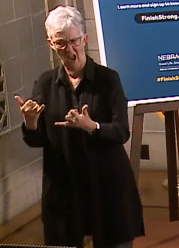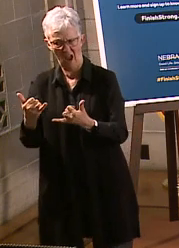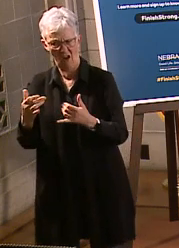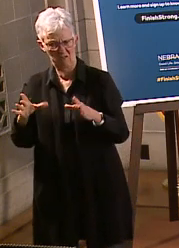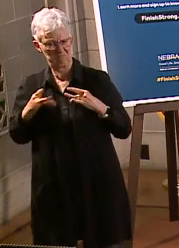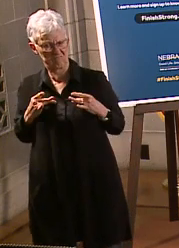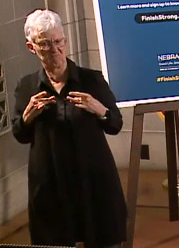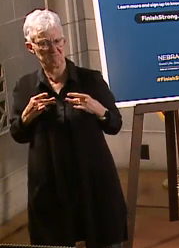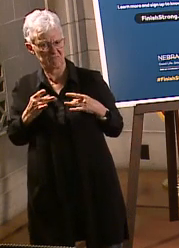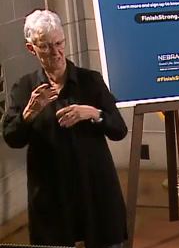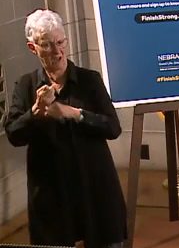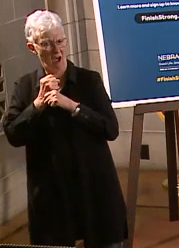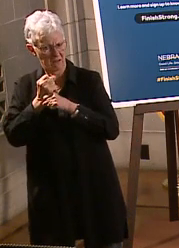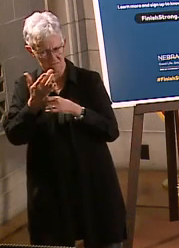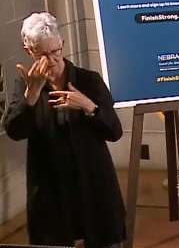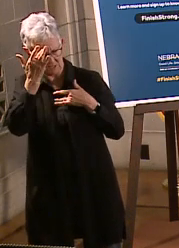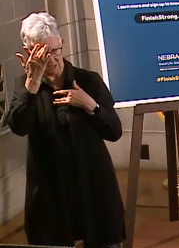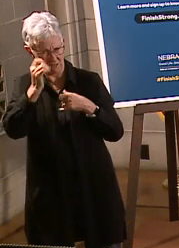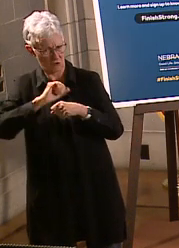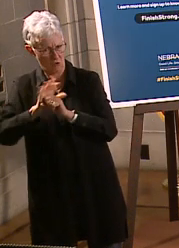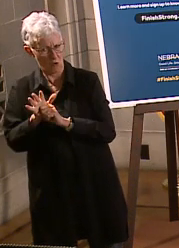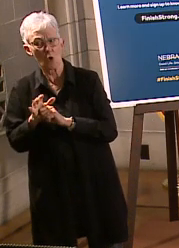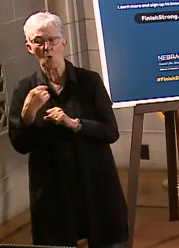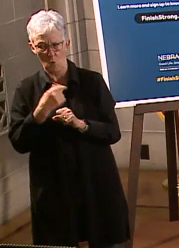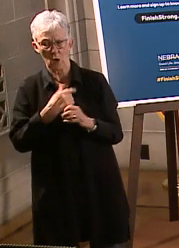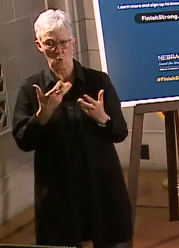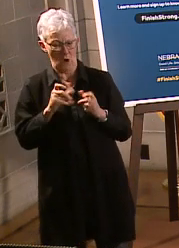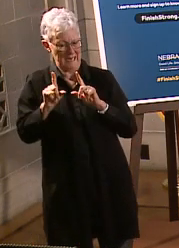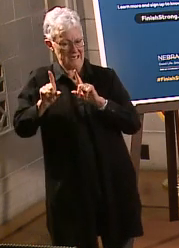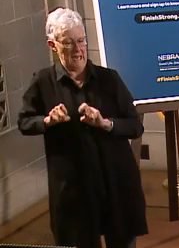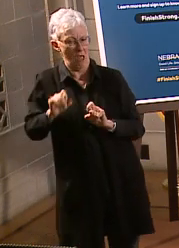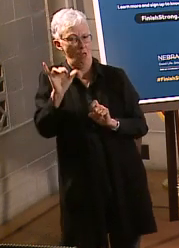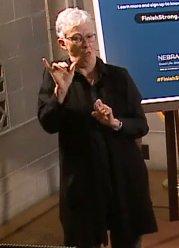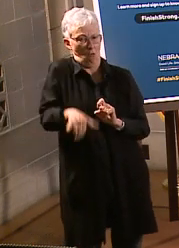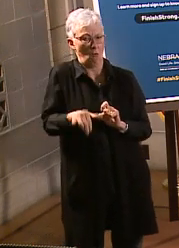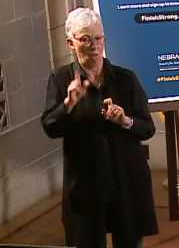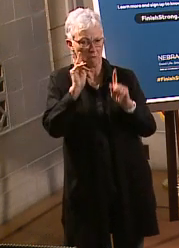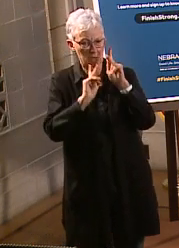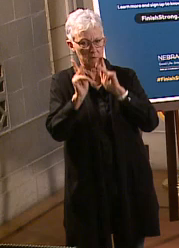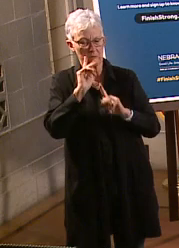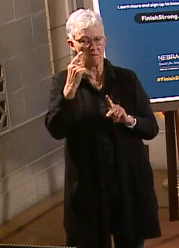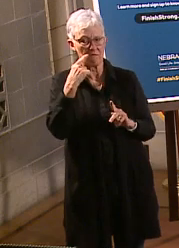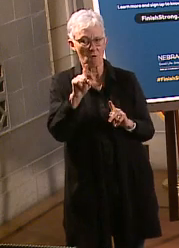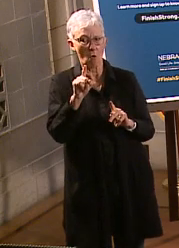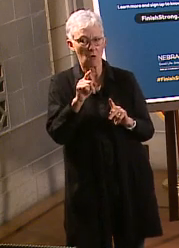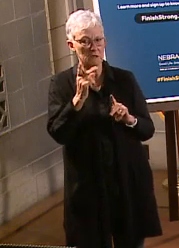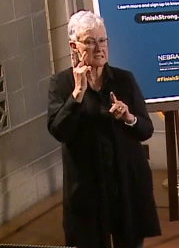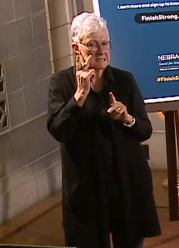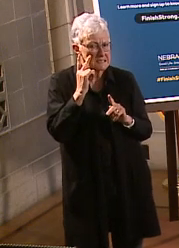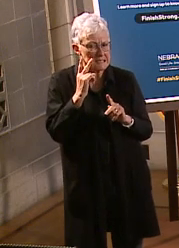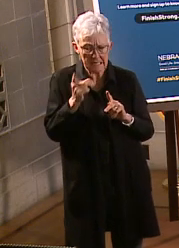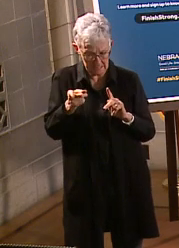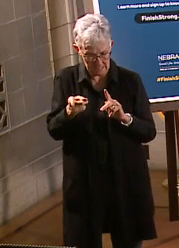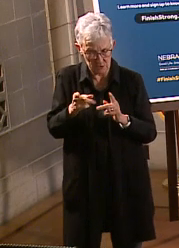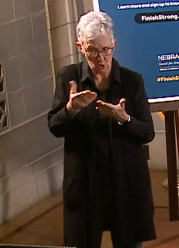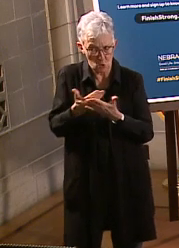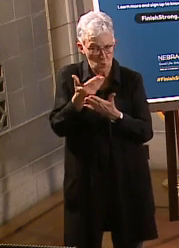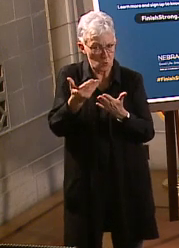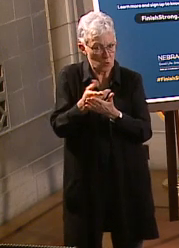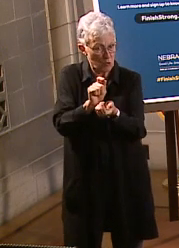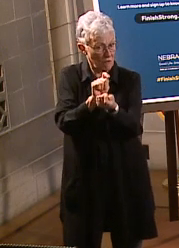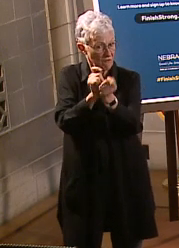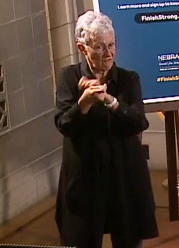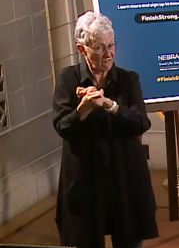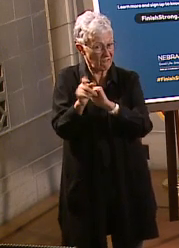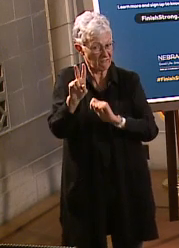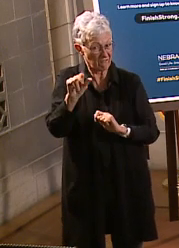we want to get sequenced to see if they are the variants, to see if that's why they got a reinfection or why they got infected after receiving the vaccine. So